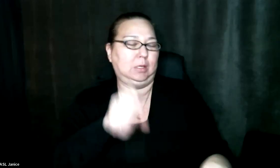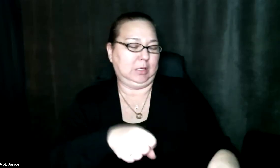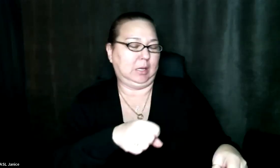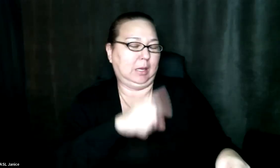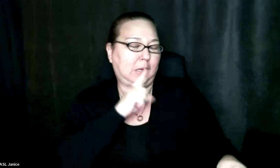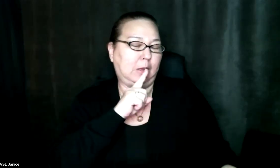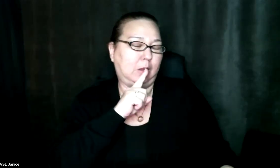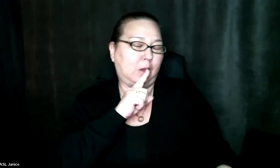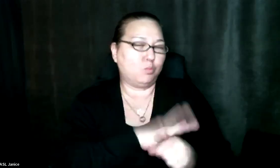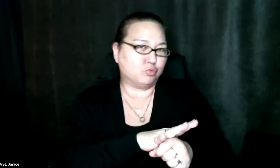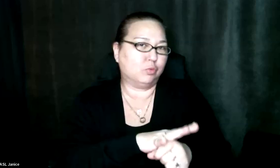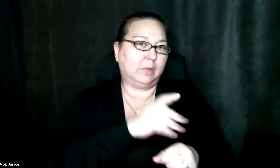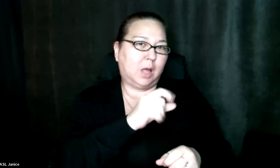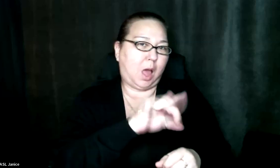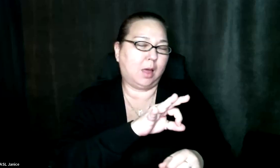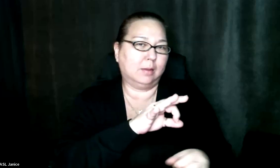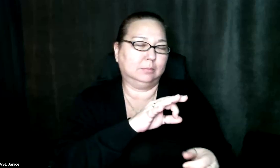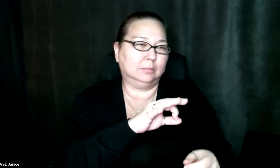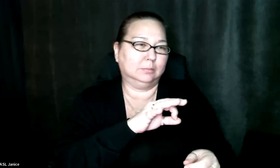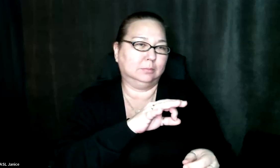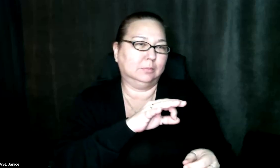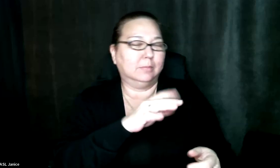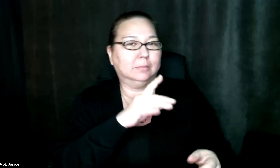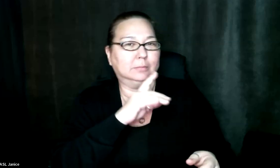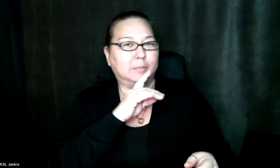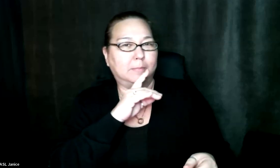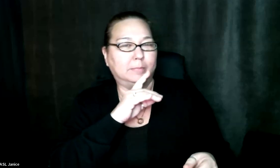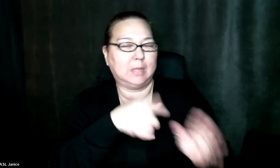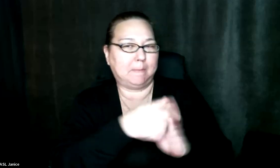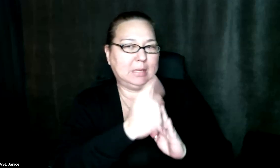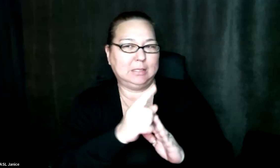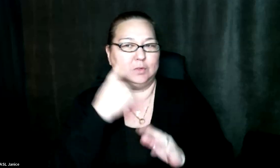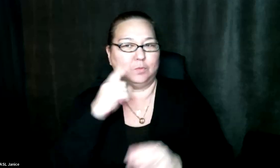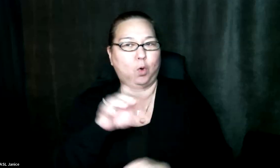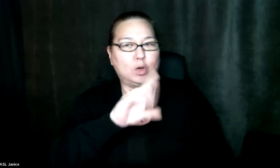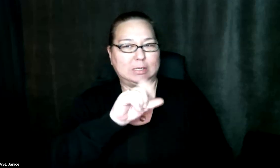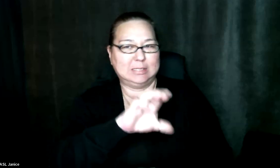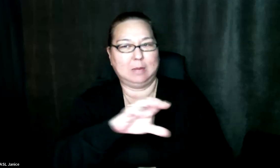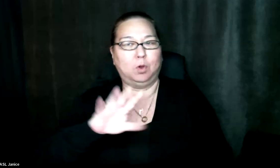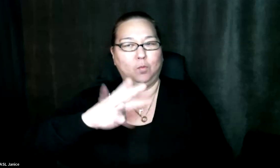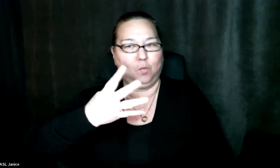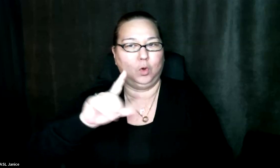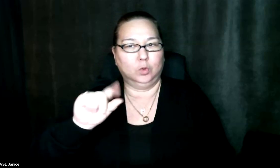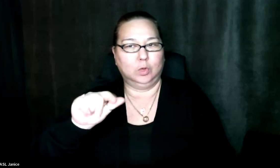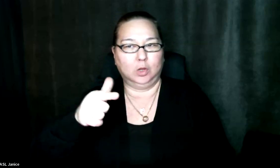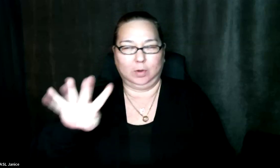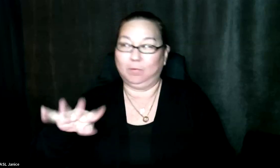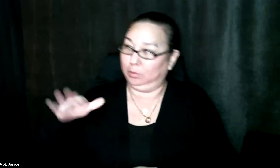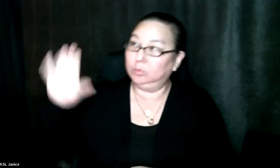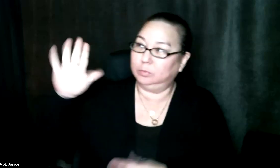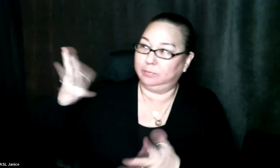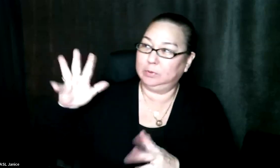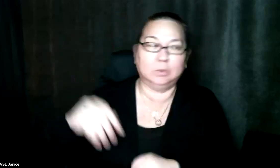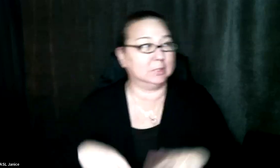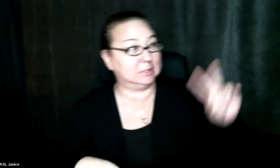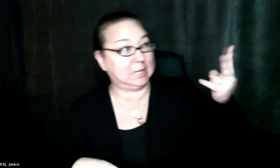to approve the minutes of the December 4th, 2024 school committee. Is there a motion? So moved. Thank you. Is there a